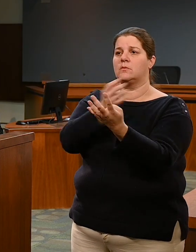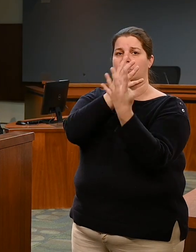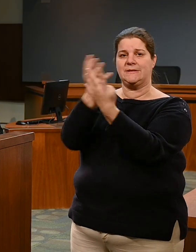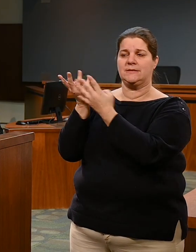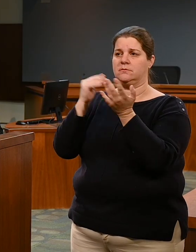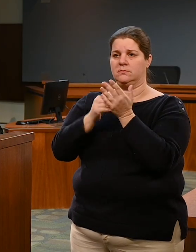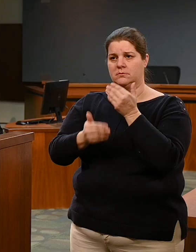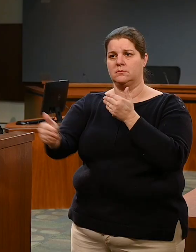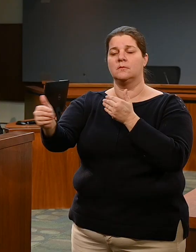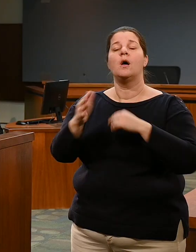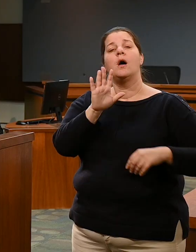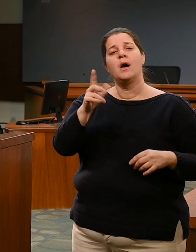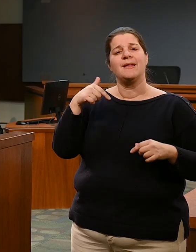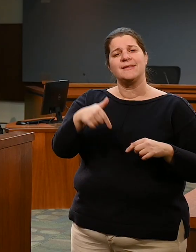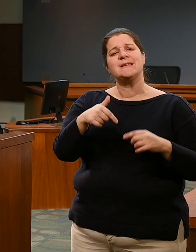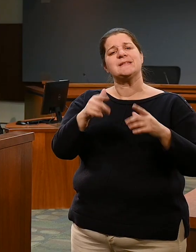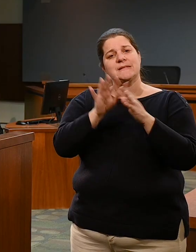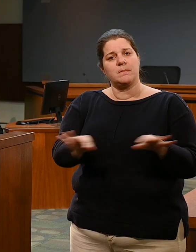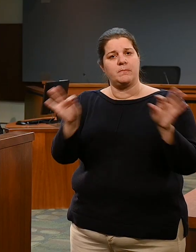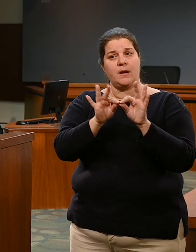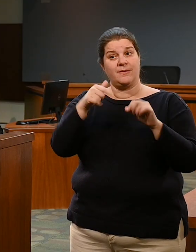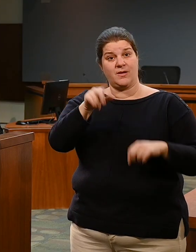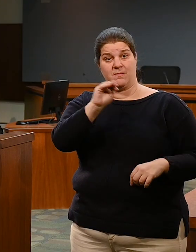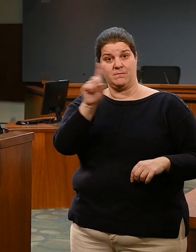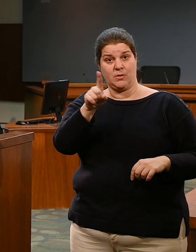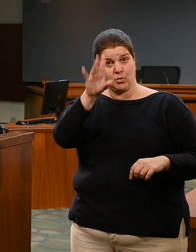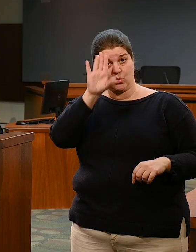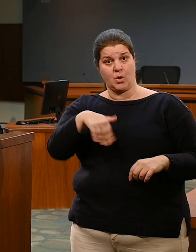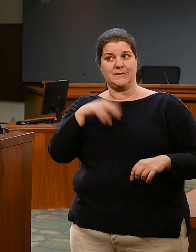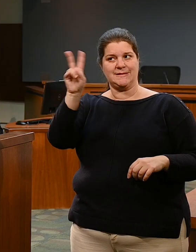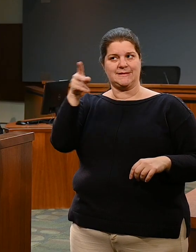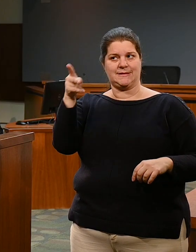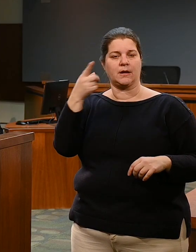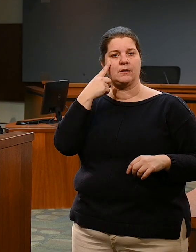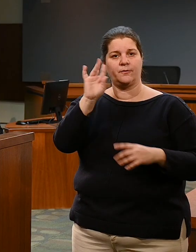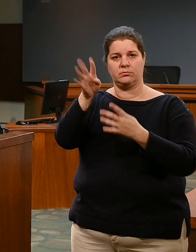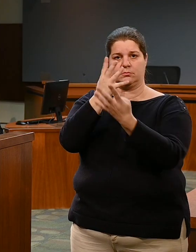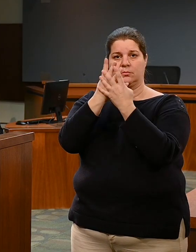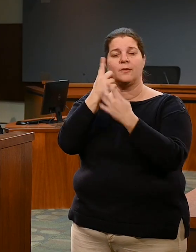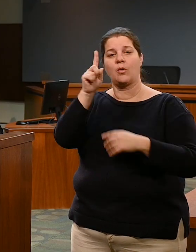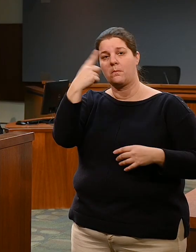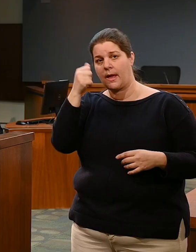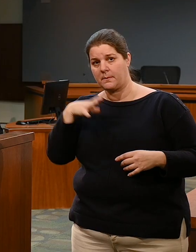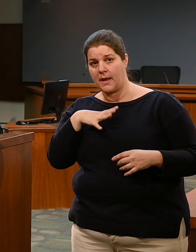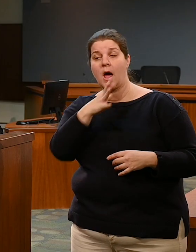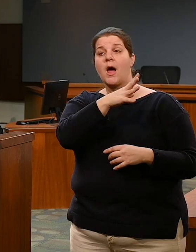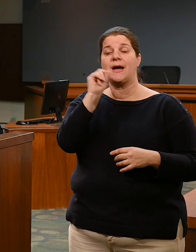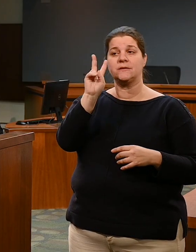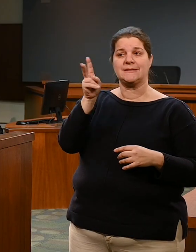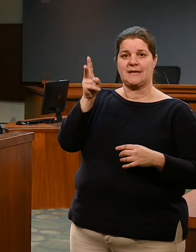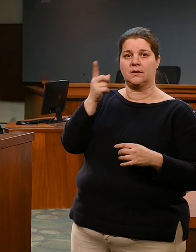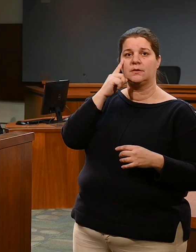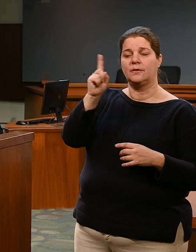This is a moral imperative in our state, where Maryland currently ranks second in the nation for incarceration of Black men and second for charging